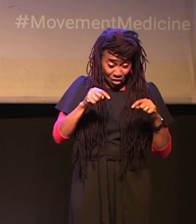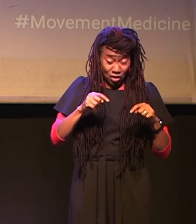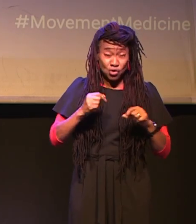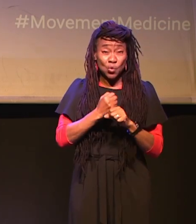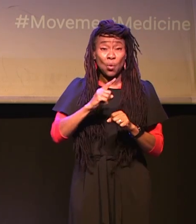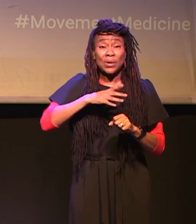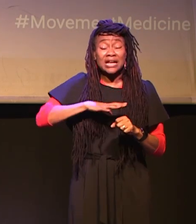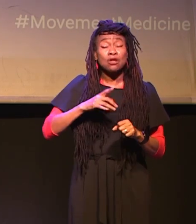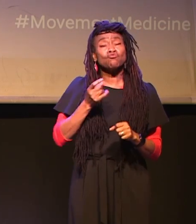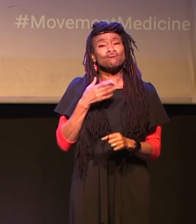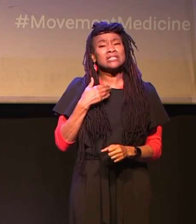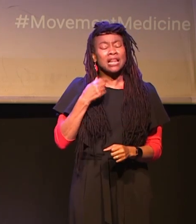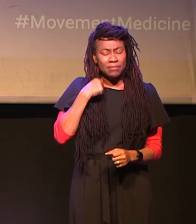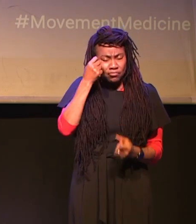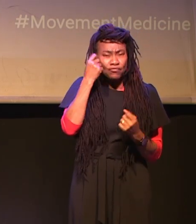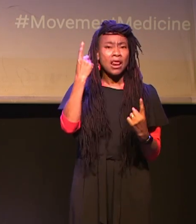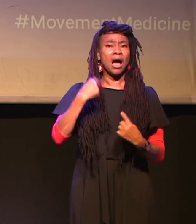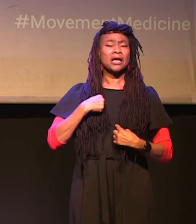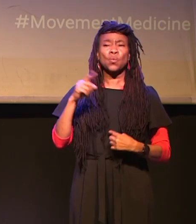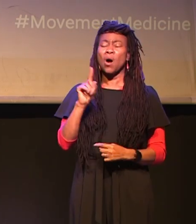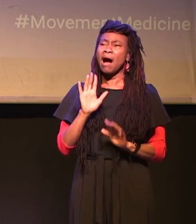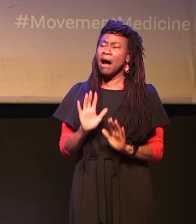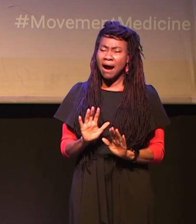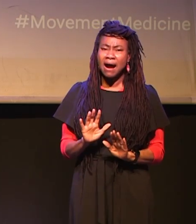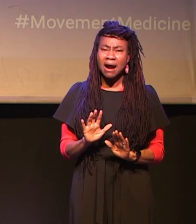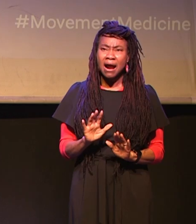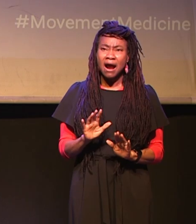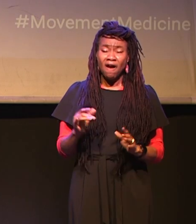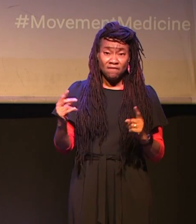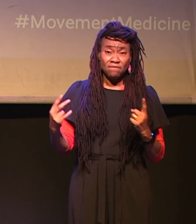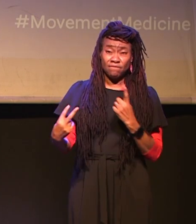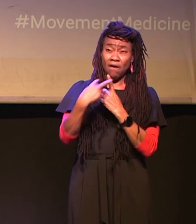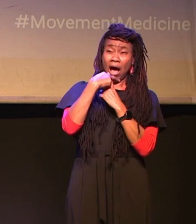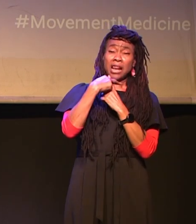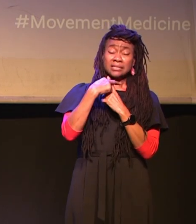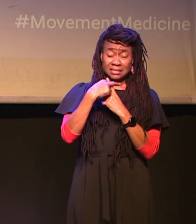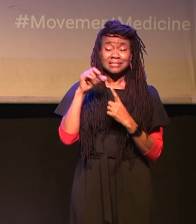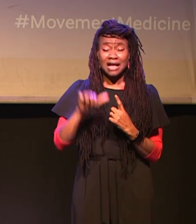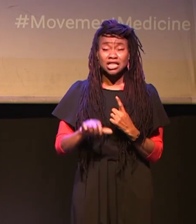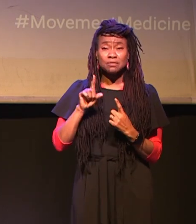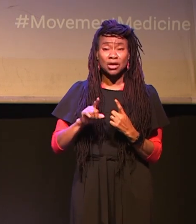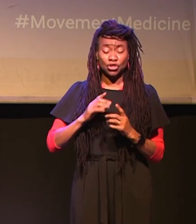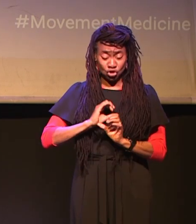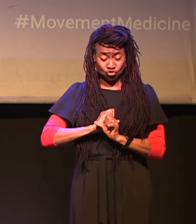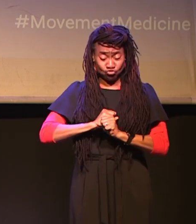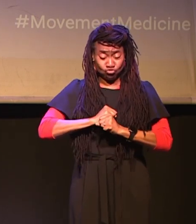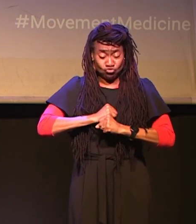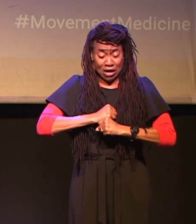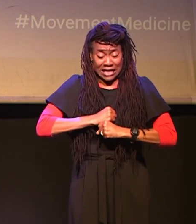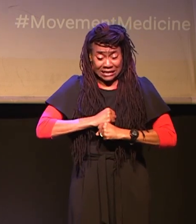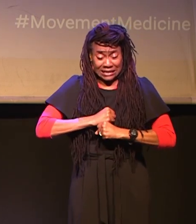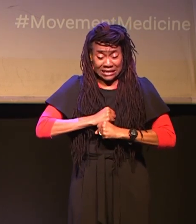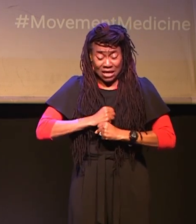not only are we being subject to violence, but these stress responses, these survival responses are engineered to keep